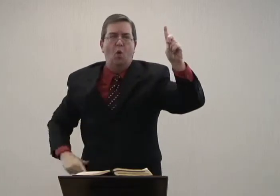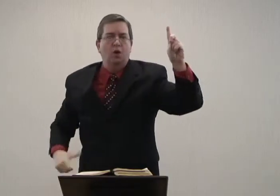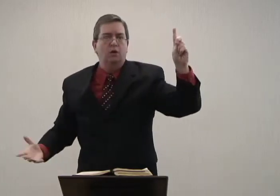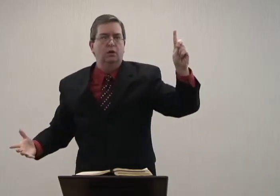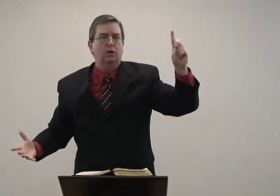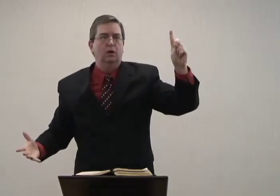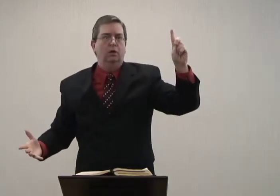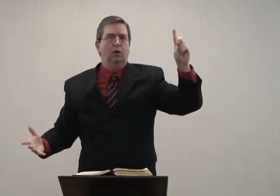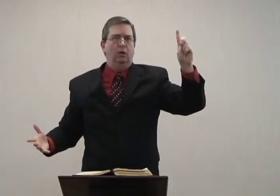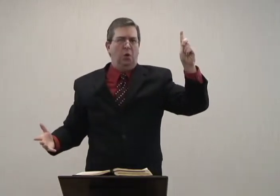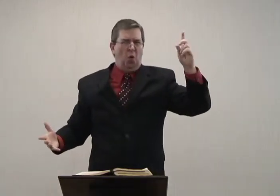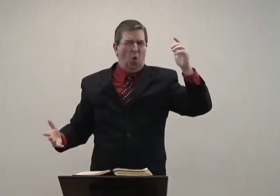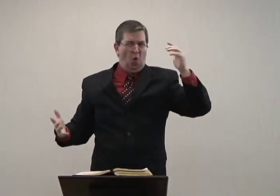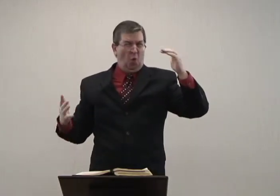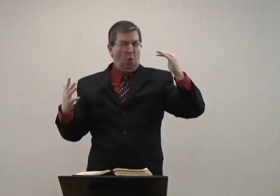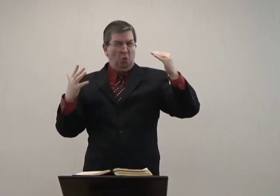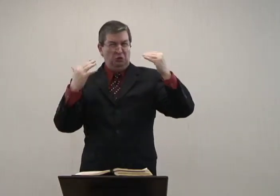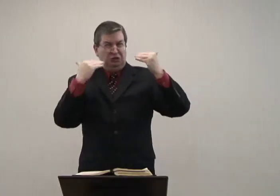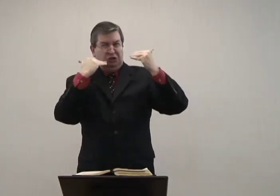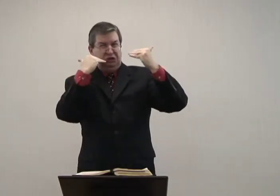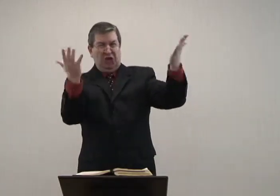Be shameful before the Lord.